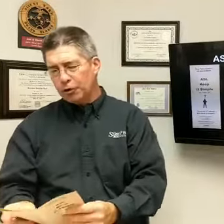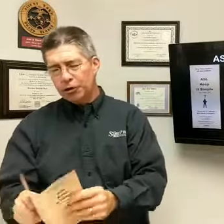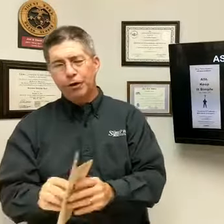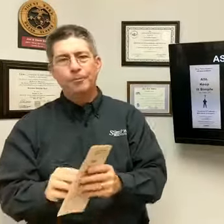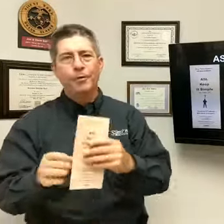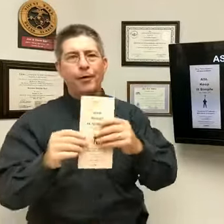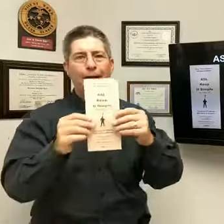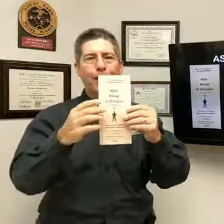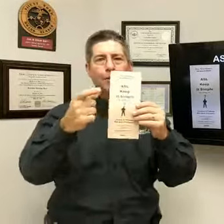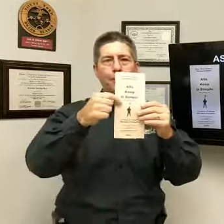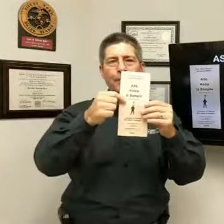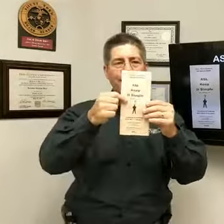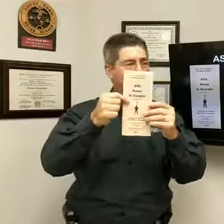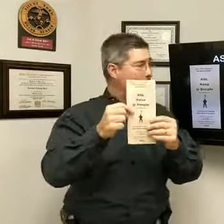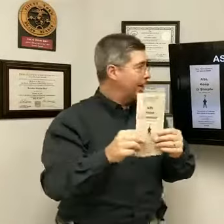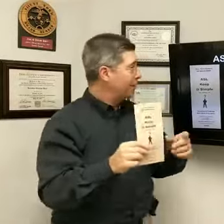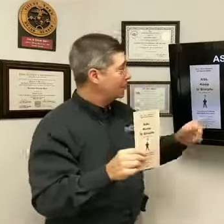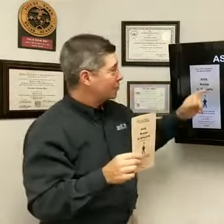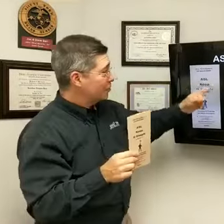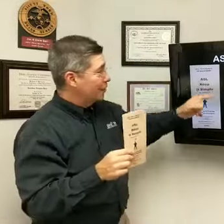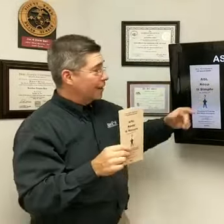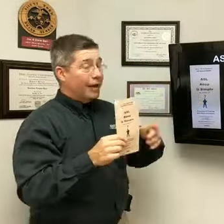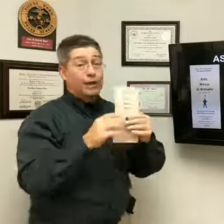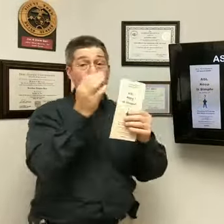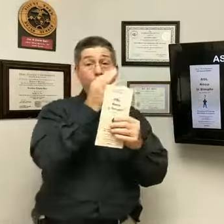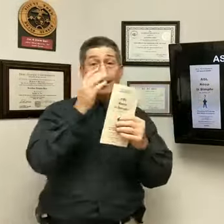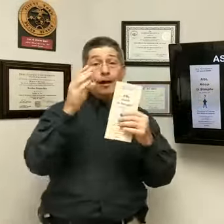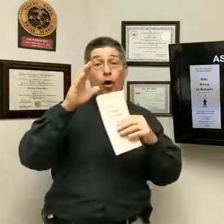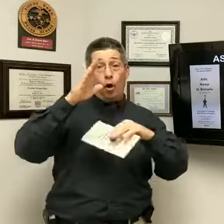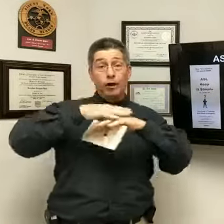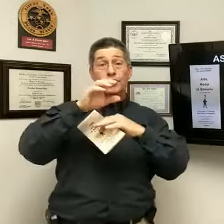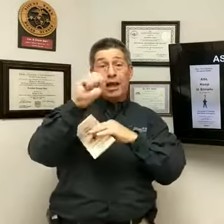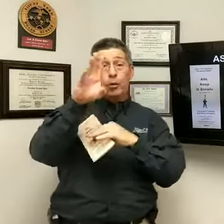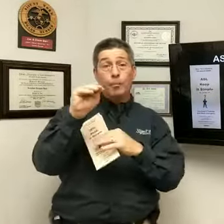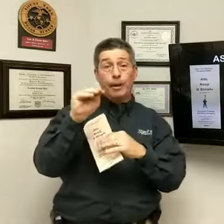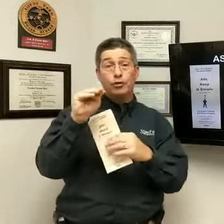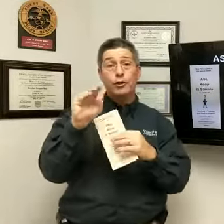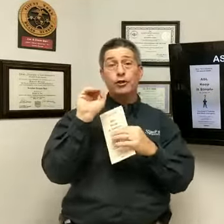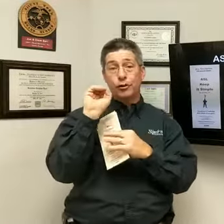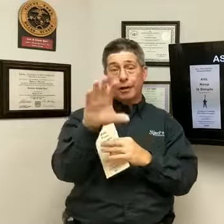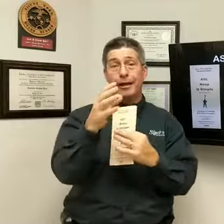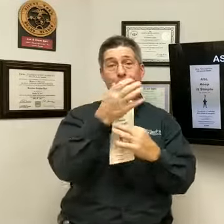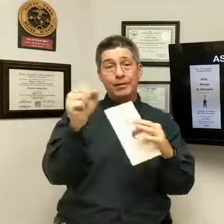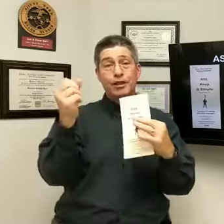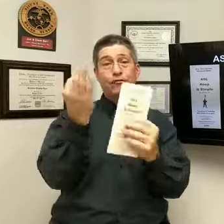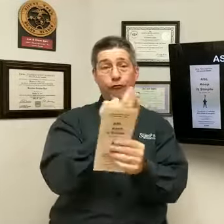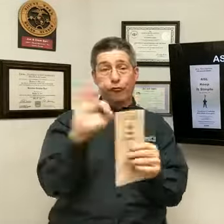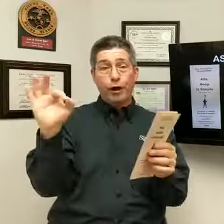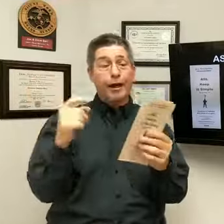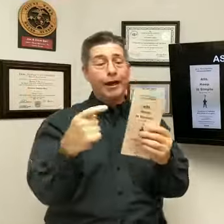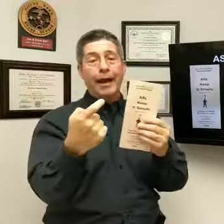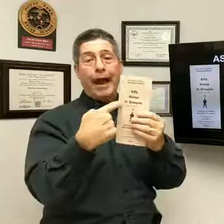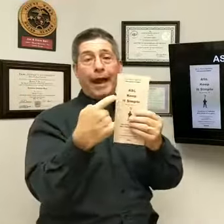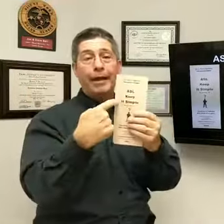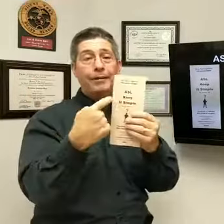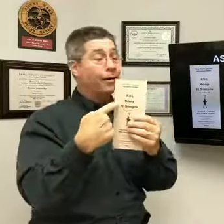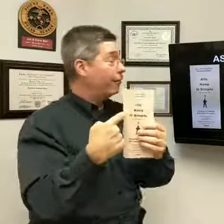brochure right here is on Solid Word Ministries. You can get this for free, and